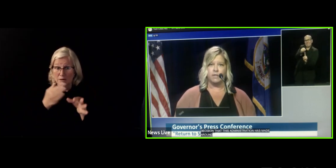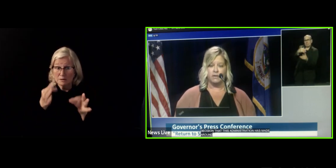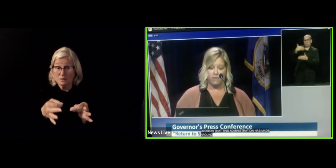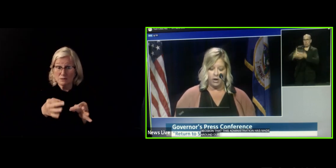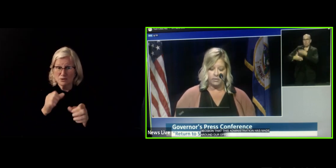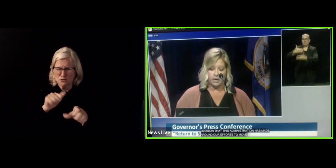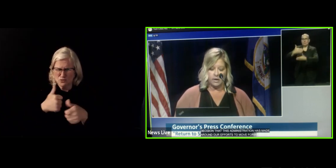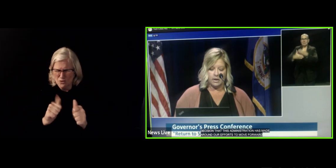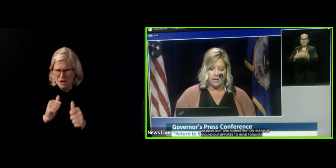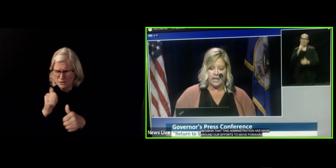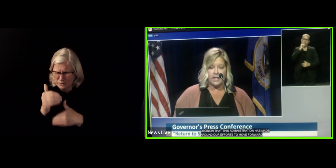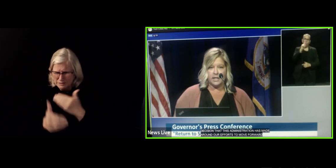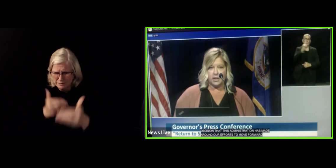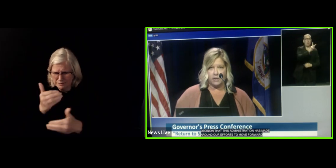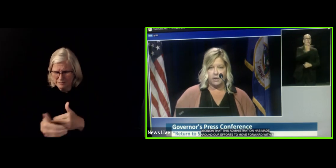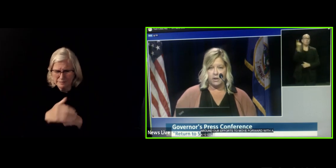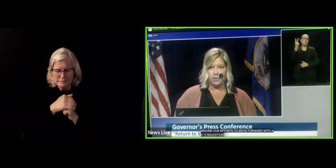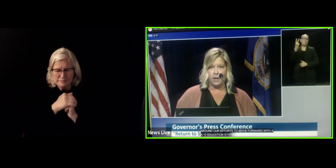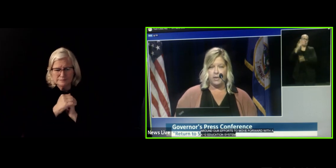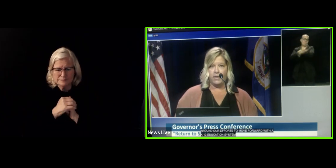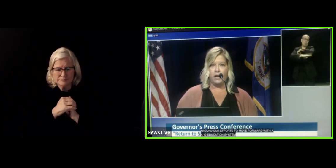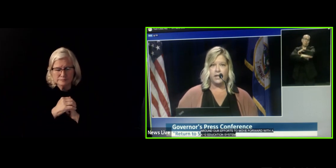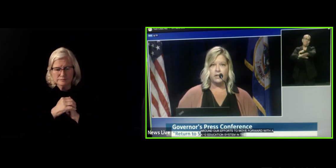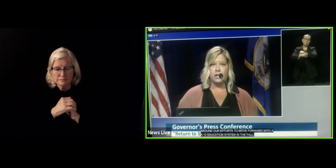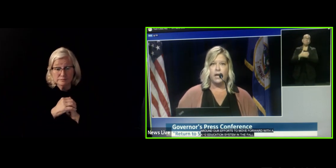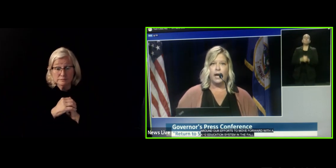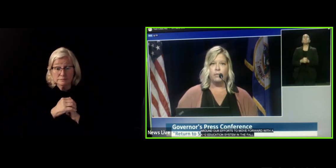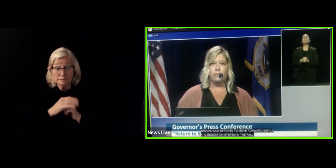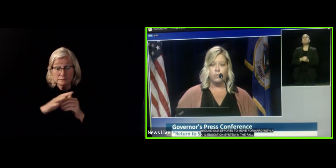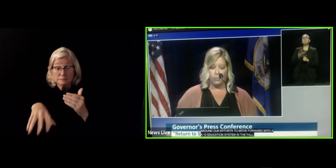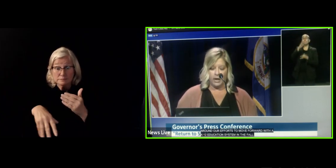in the fall. In addition, the Department of Health has